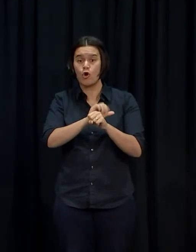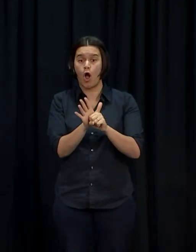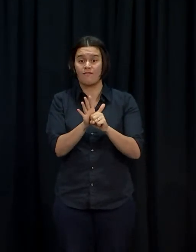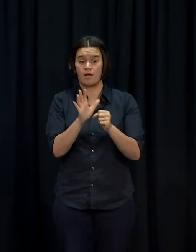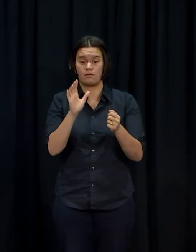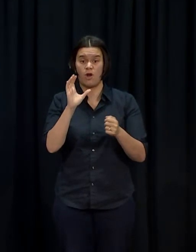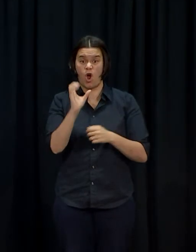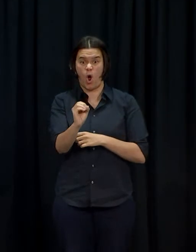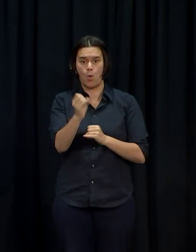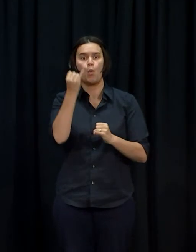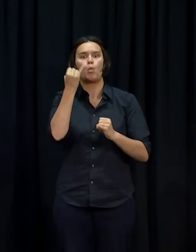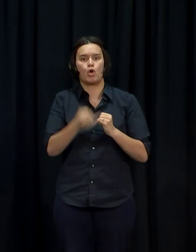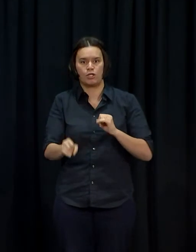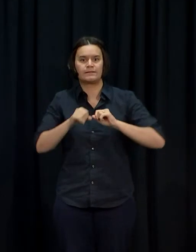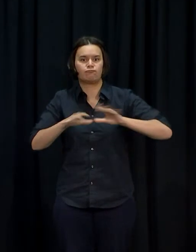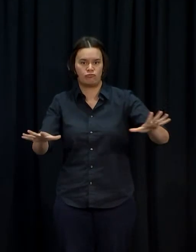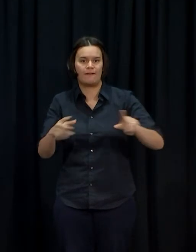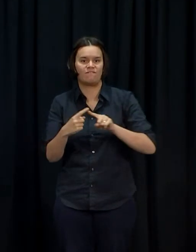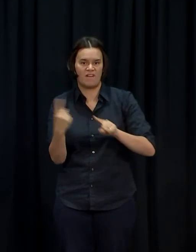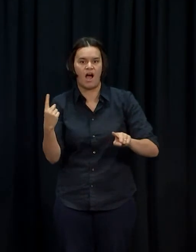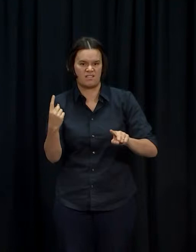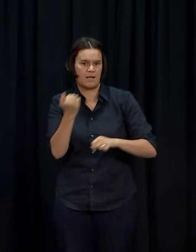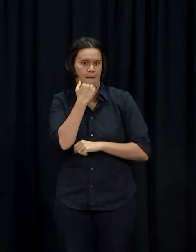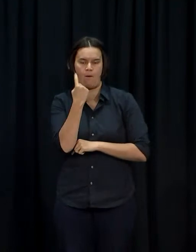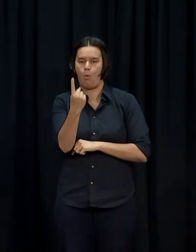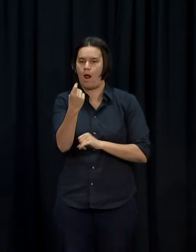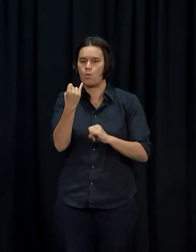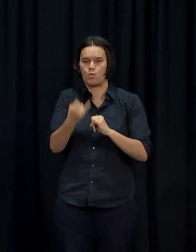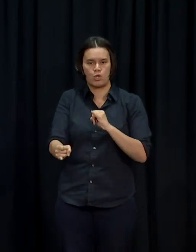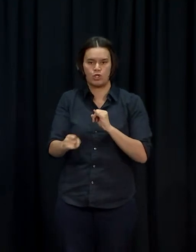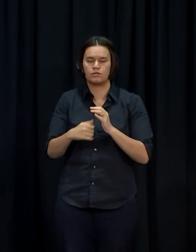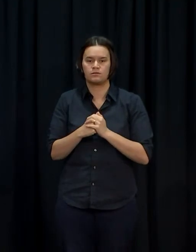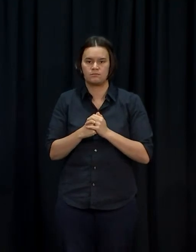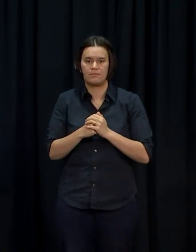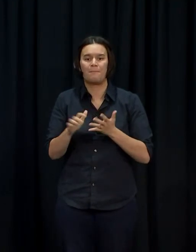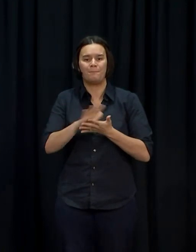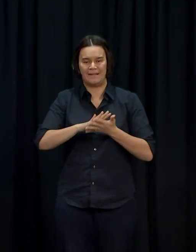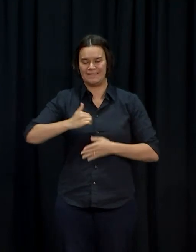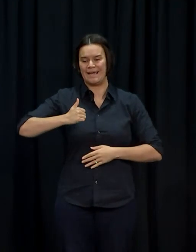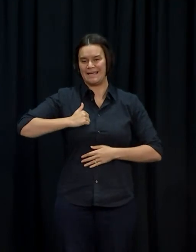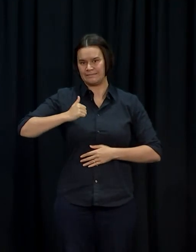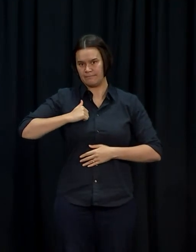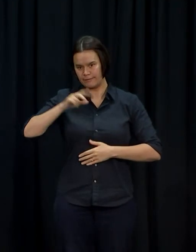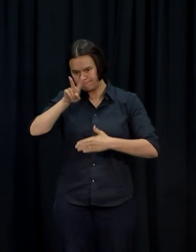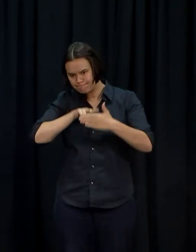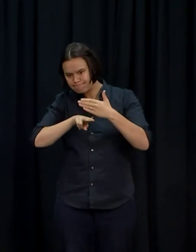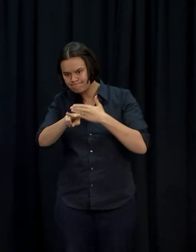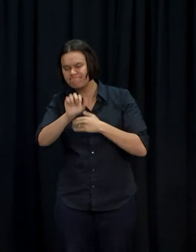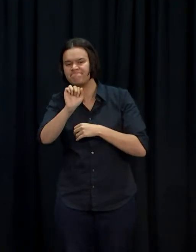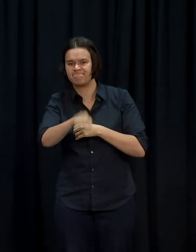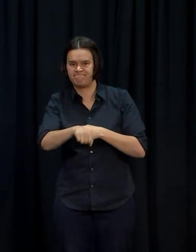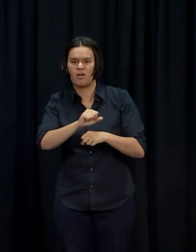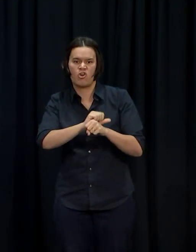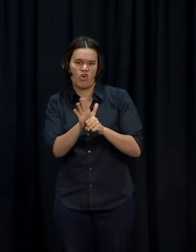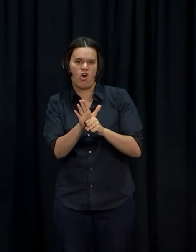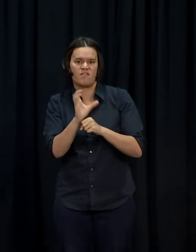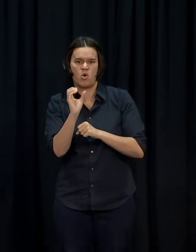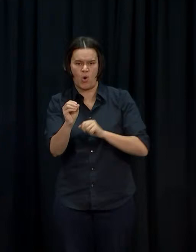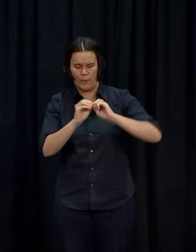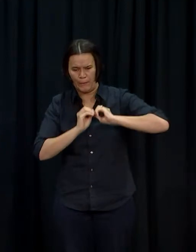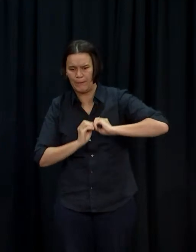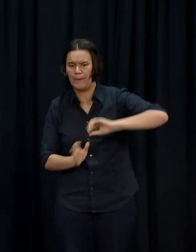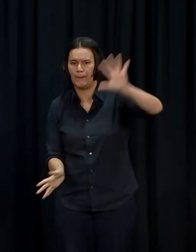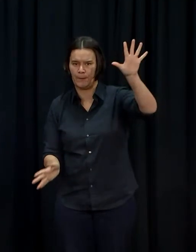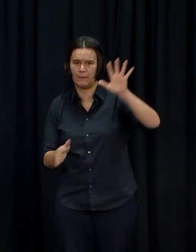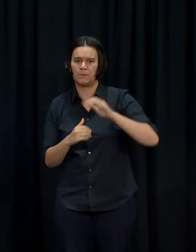So we expect it will spread fast, causing case numbers to grow rapidly and putting our health system and other infrastructure